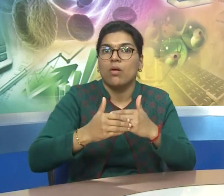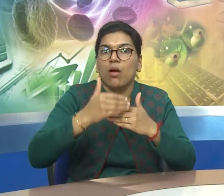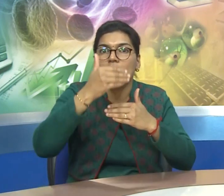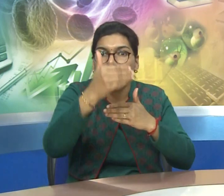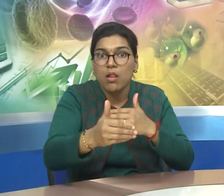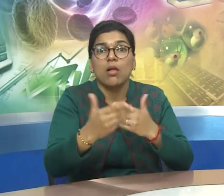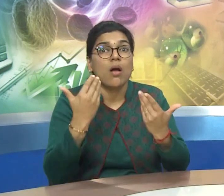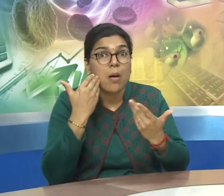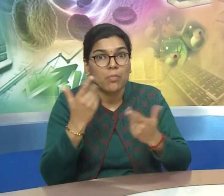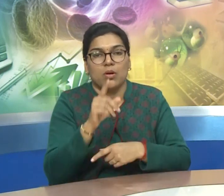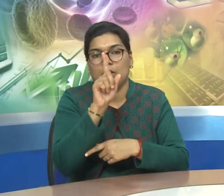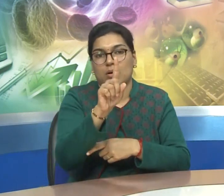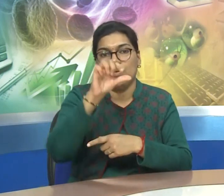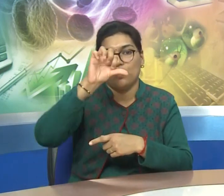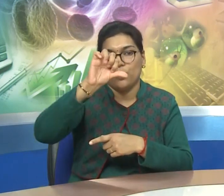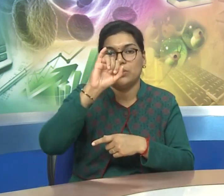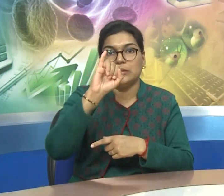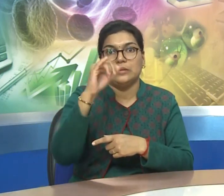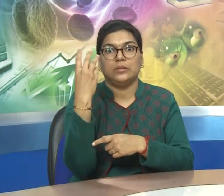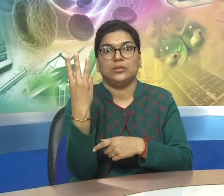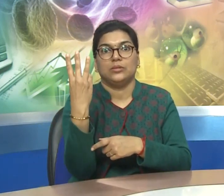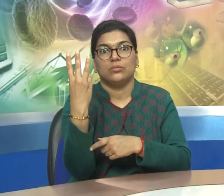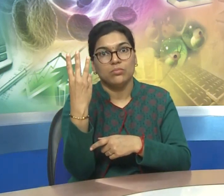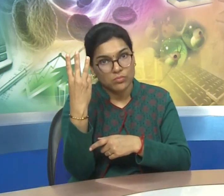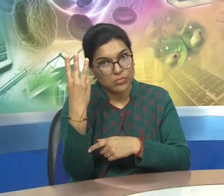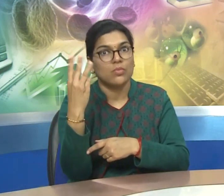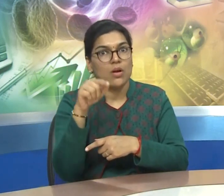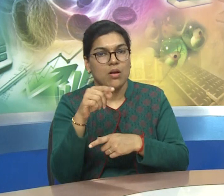1960 and then revised in the year 1963.